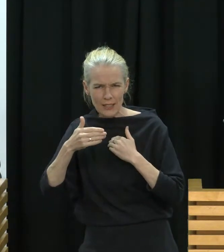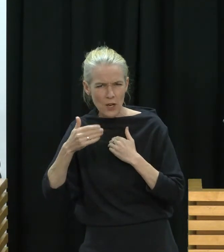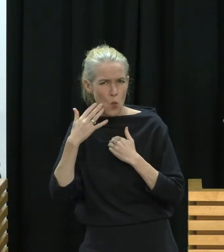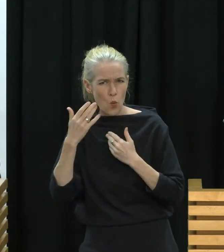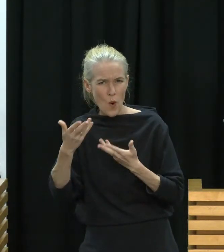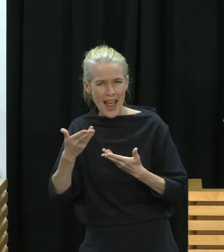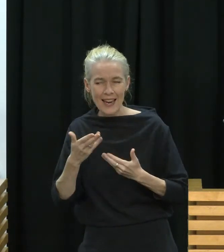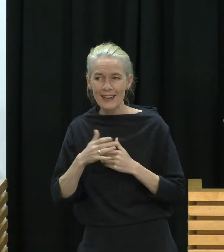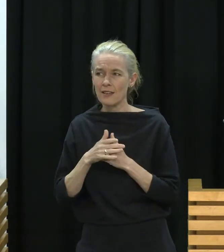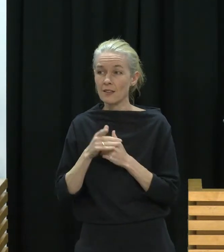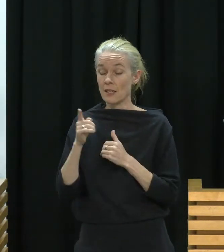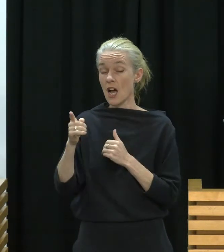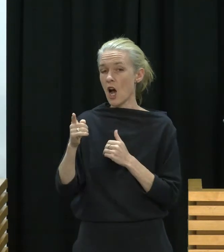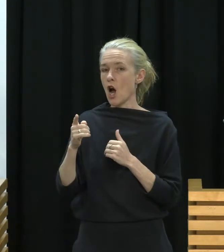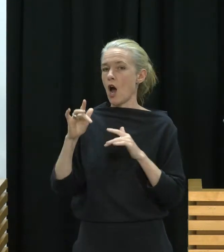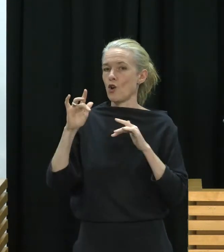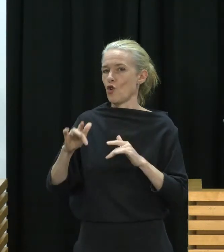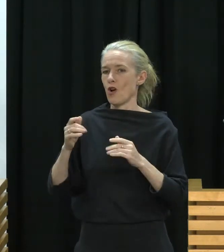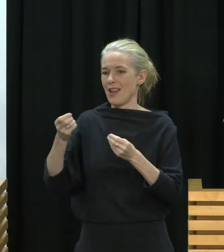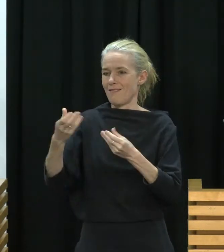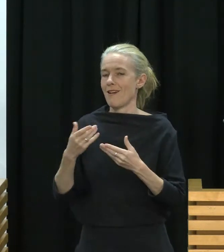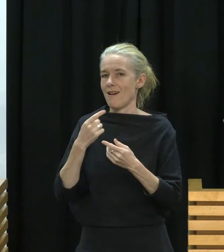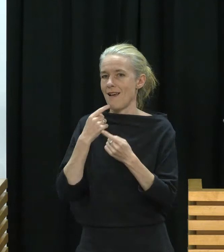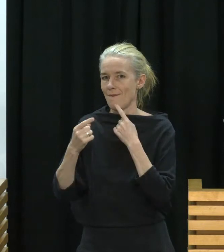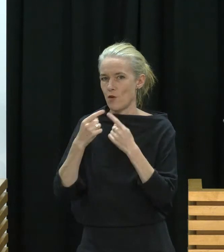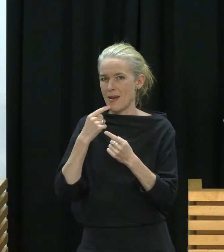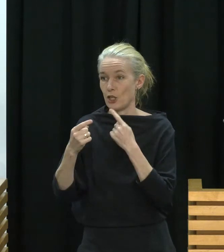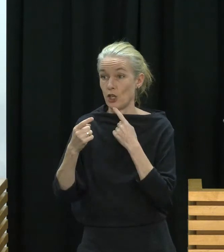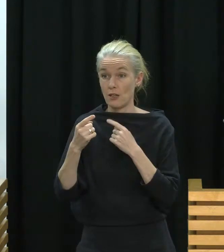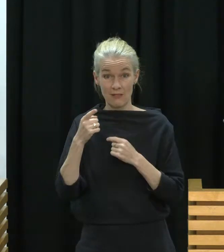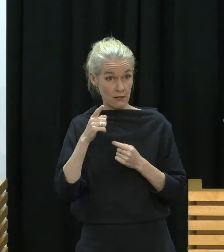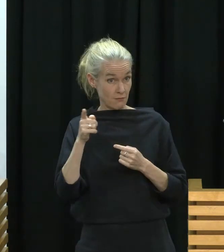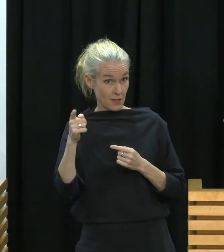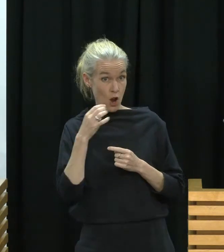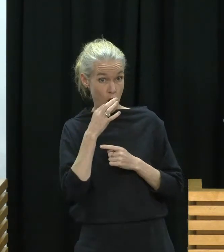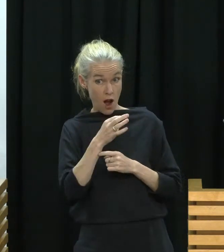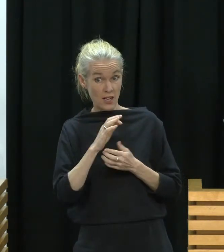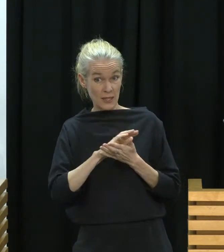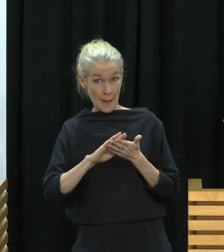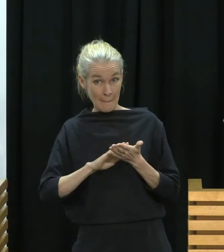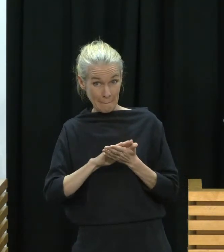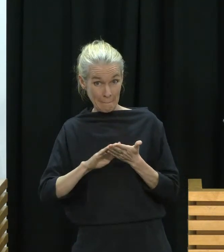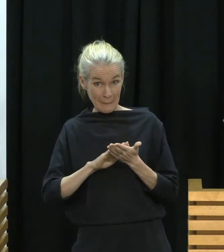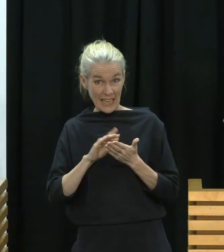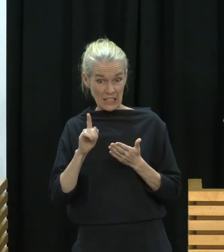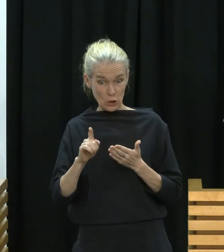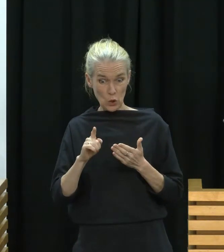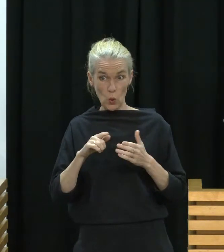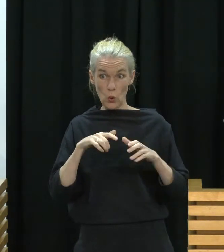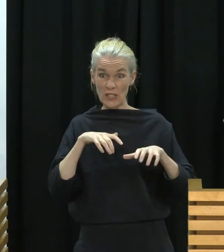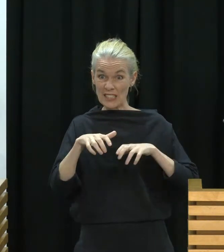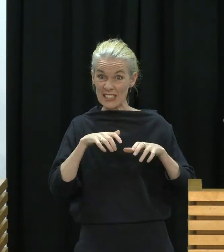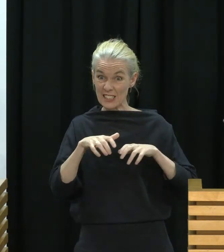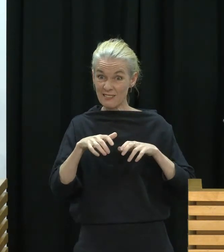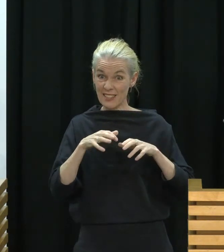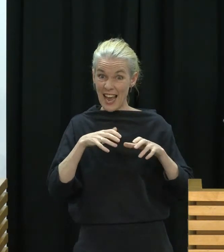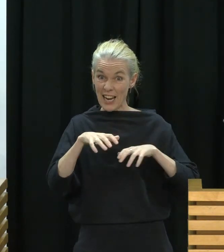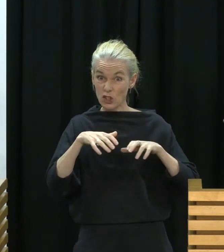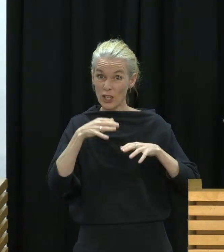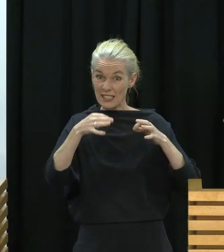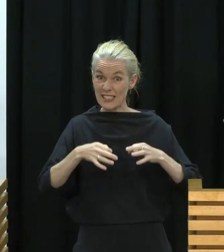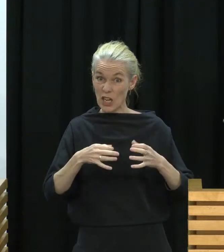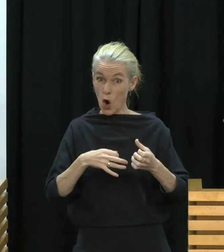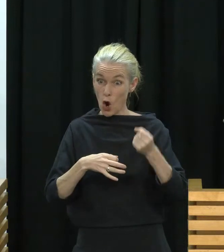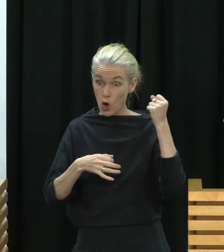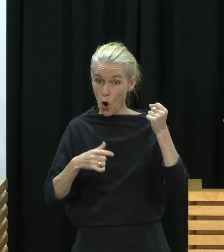though, impeded your decision making in any way? We just worked on the basis that it is the Delta variant and that it is linked to the current cluster that they're